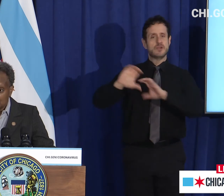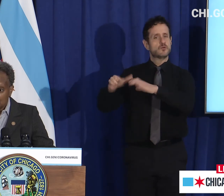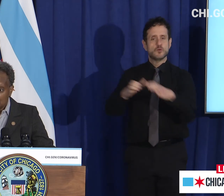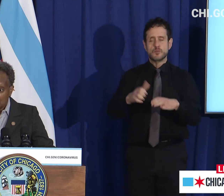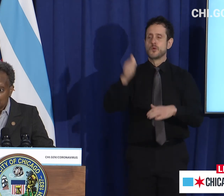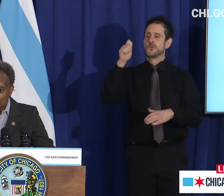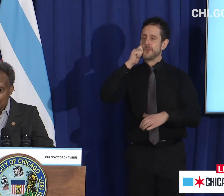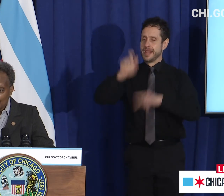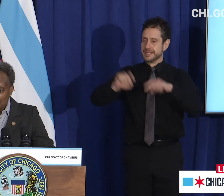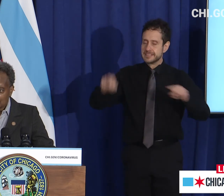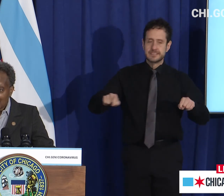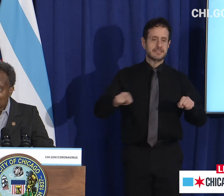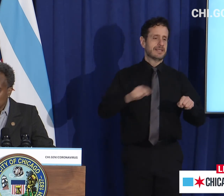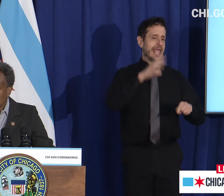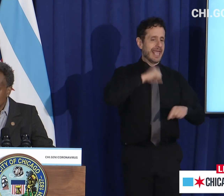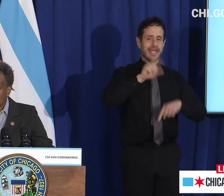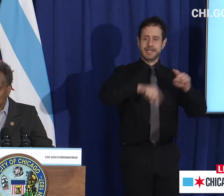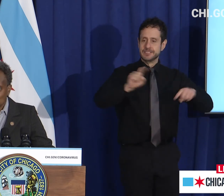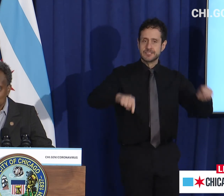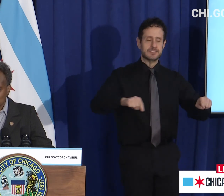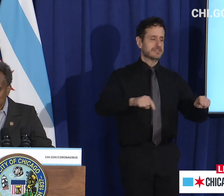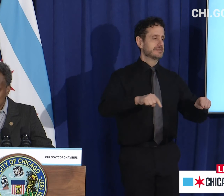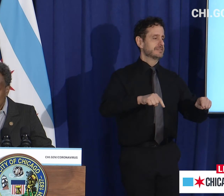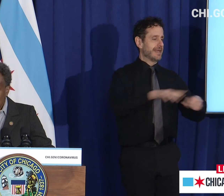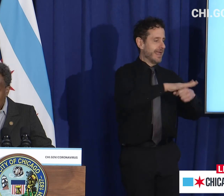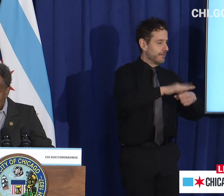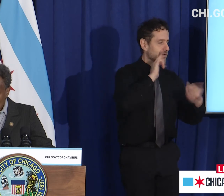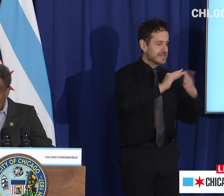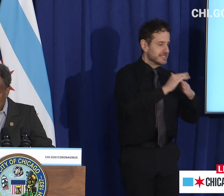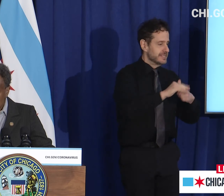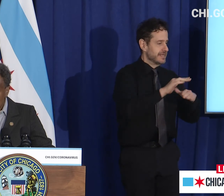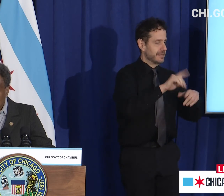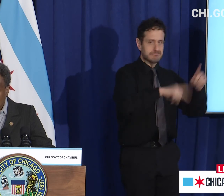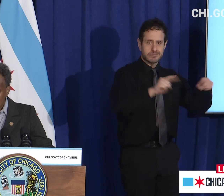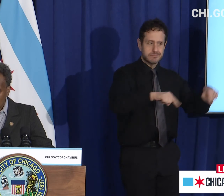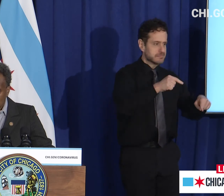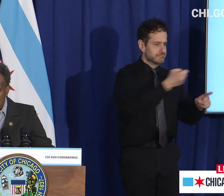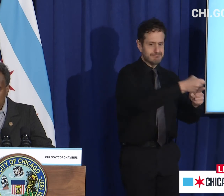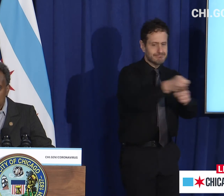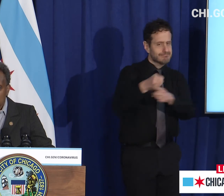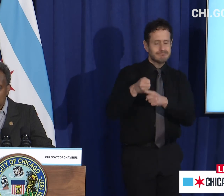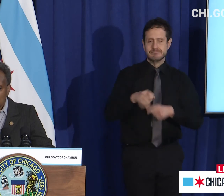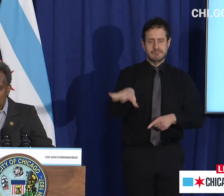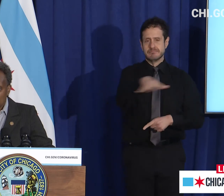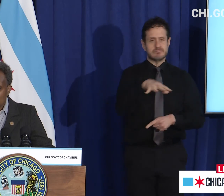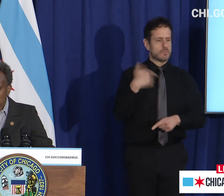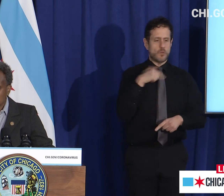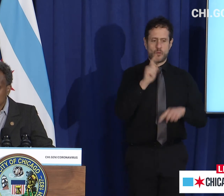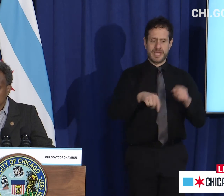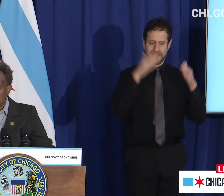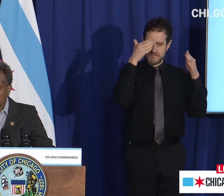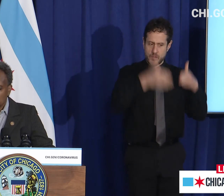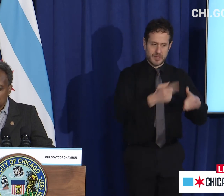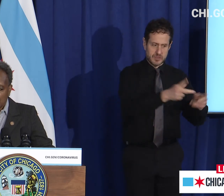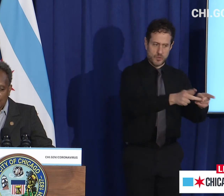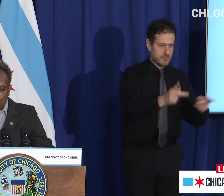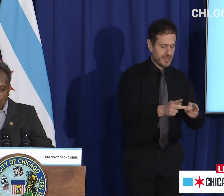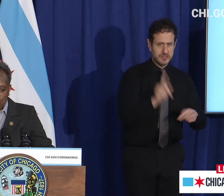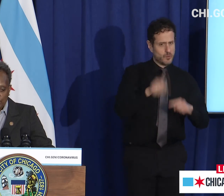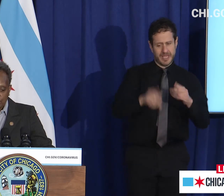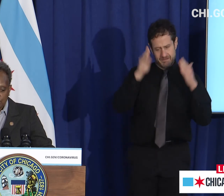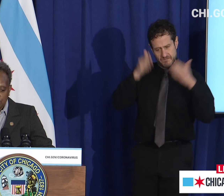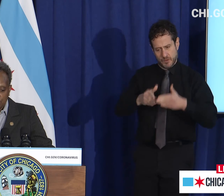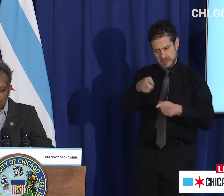city. It's not going to be easy for us to do a targeted intervention, but we certainly